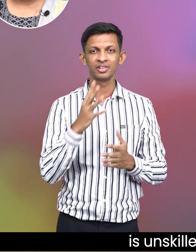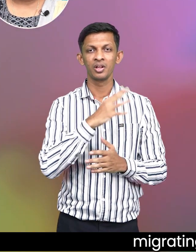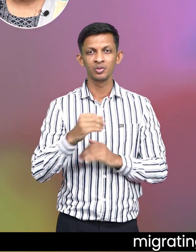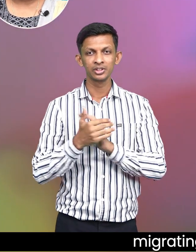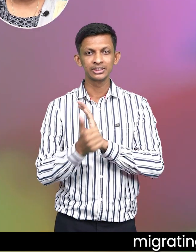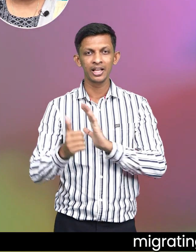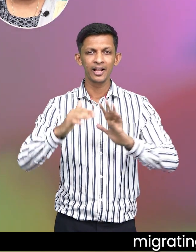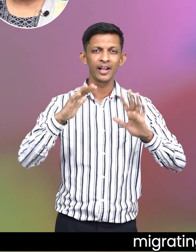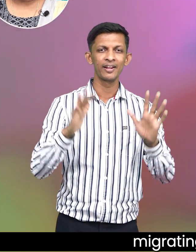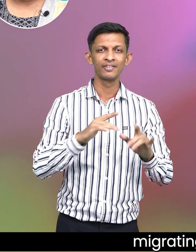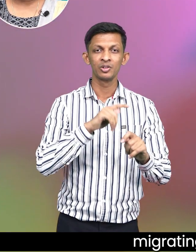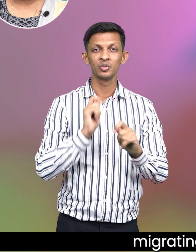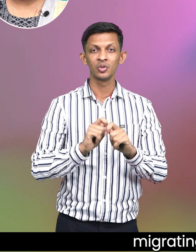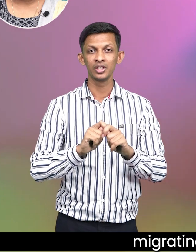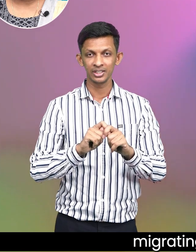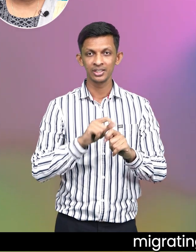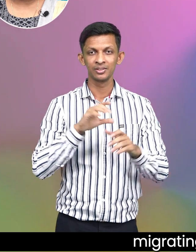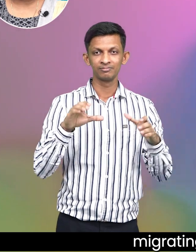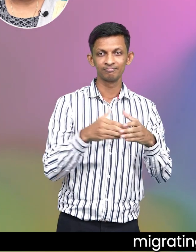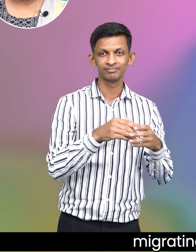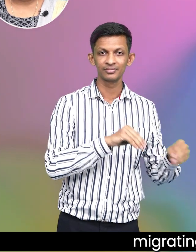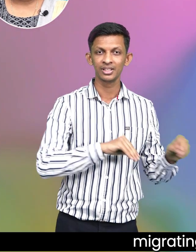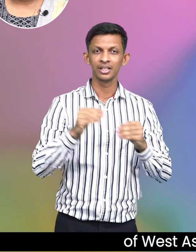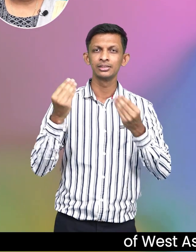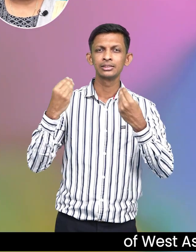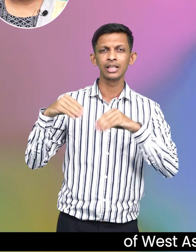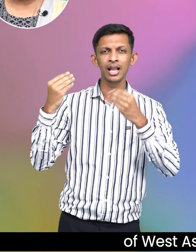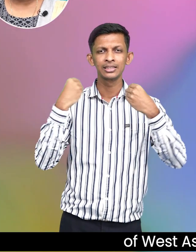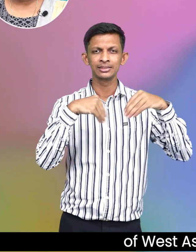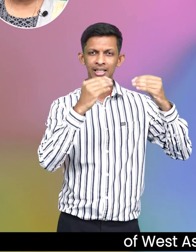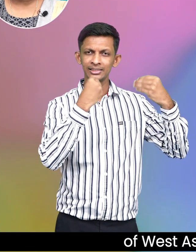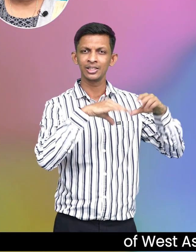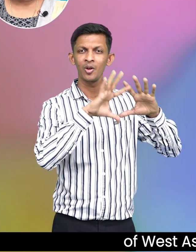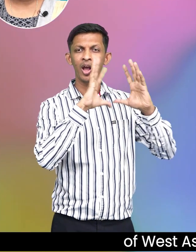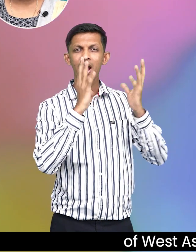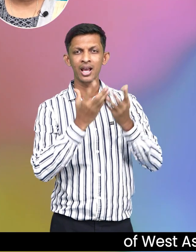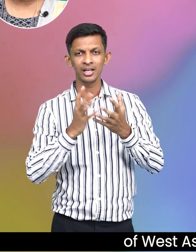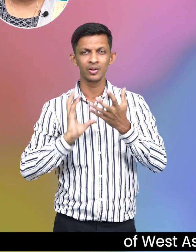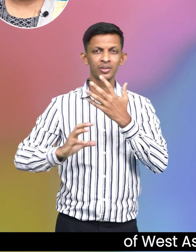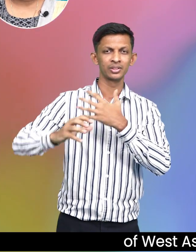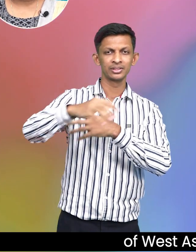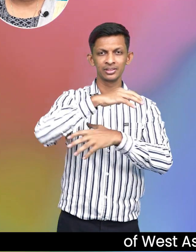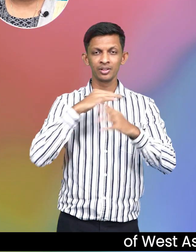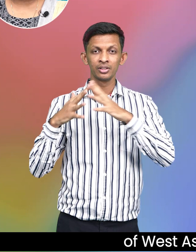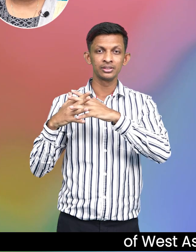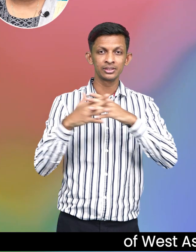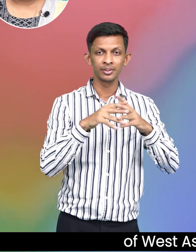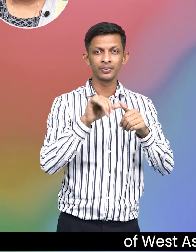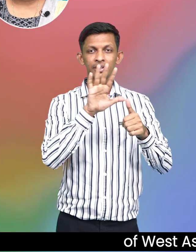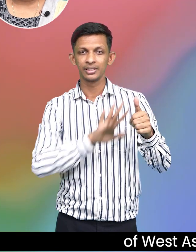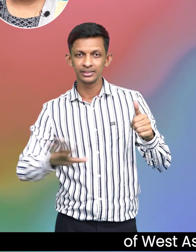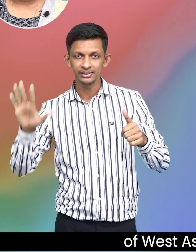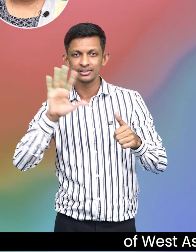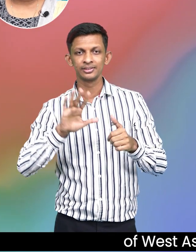workers migrating to oil exporting countries of West Asia on temporary contracts.